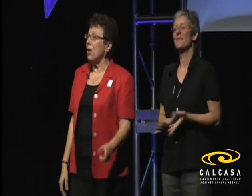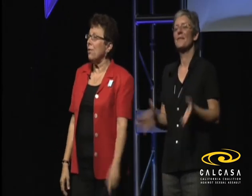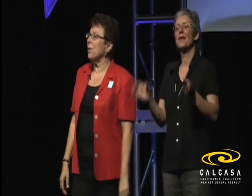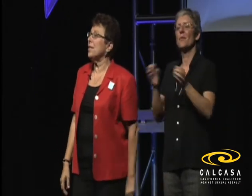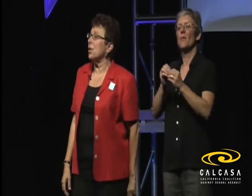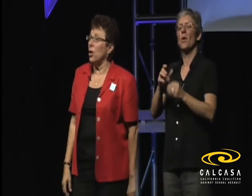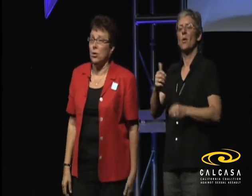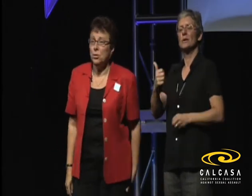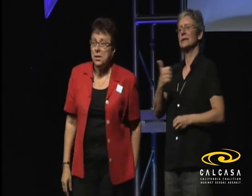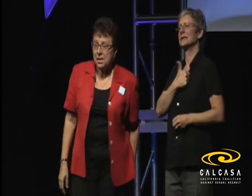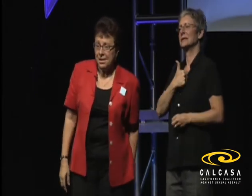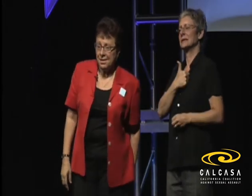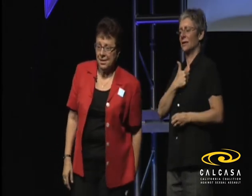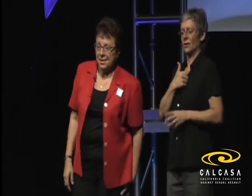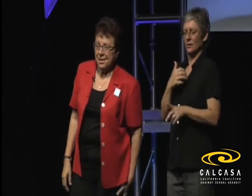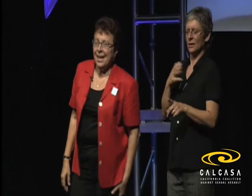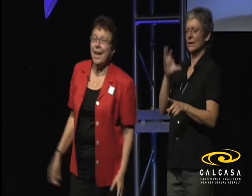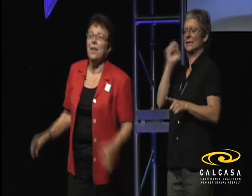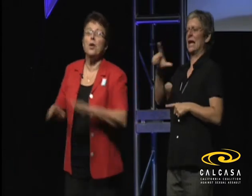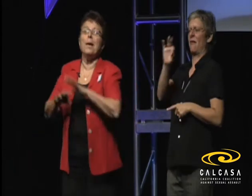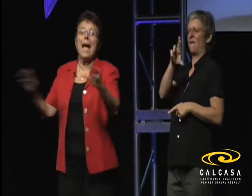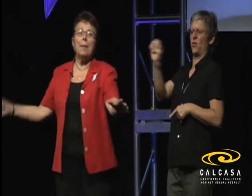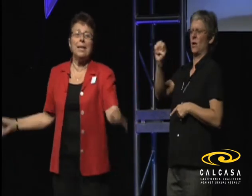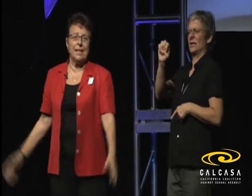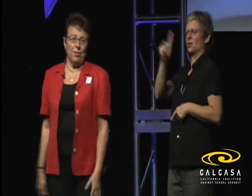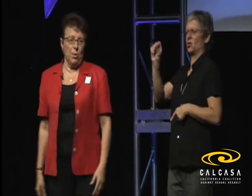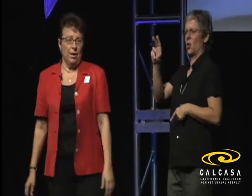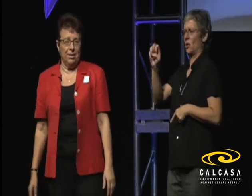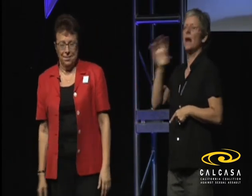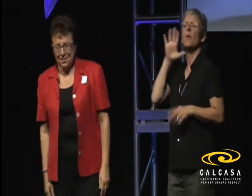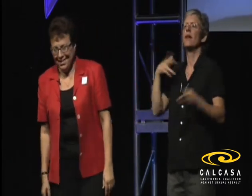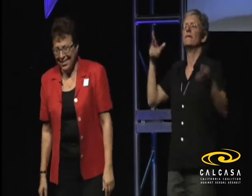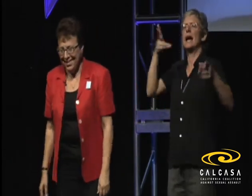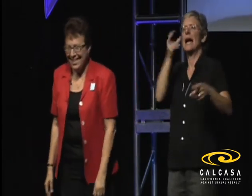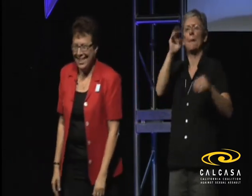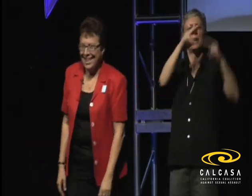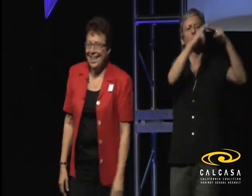More cell-free zones, and there would be hammocks everywhere.